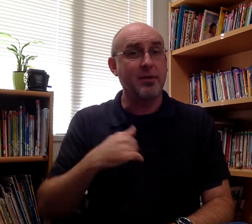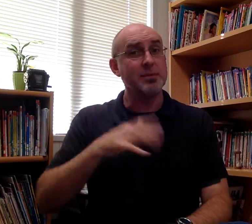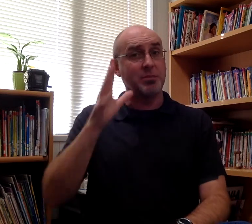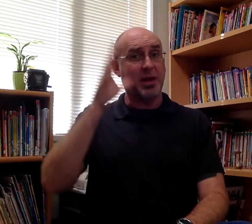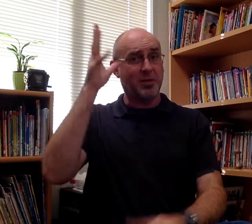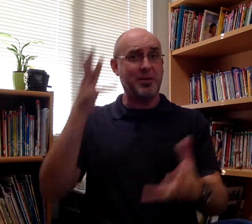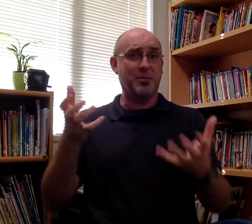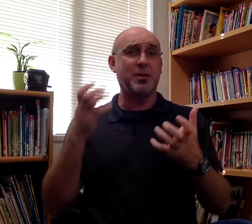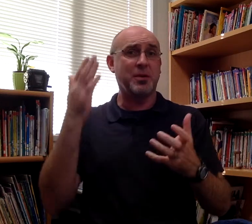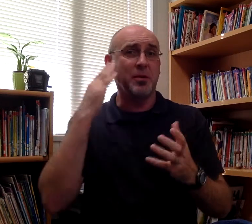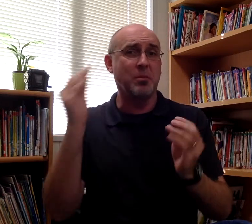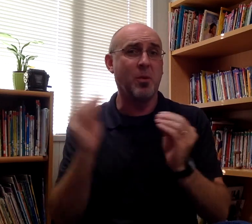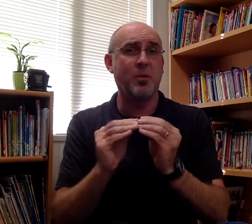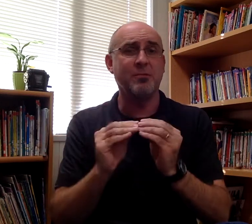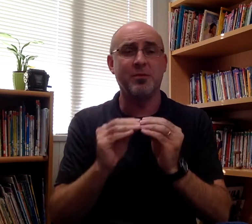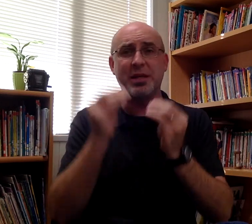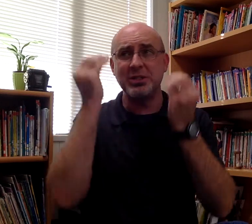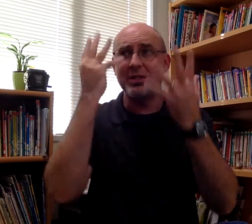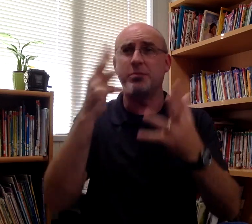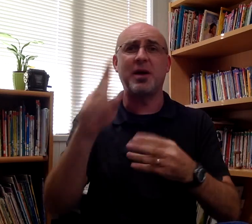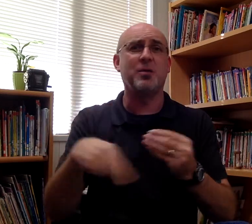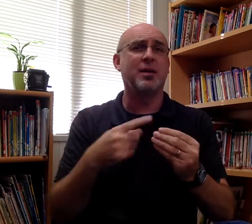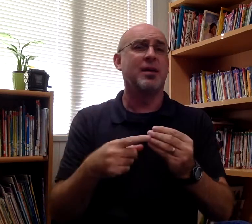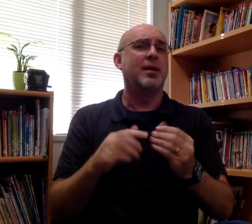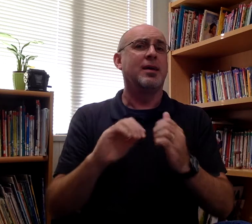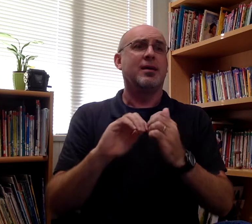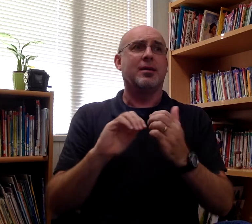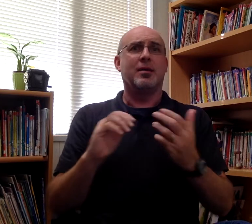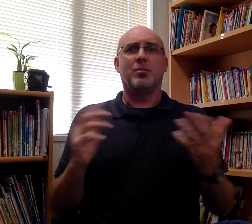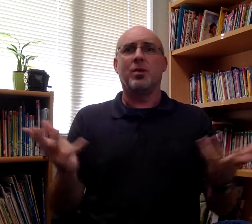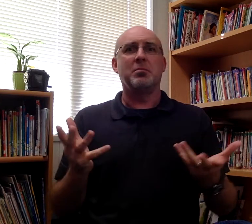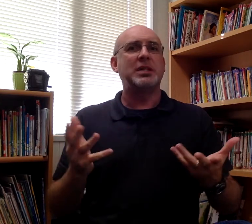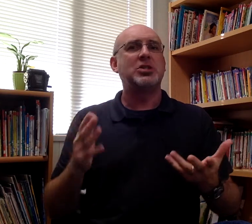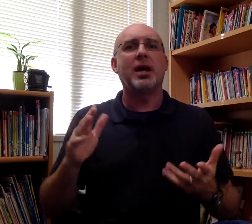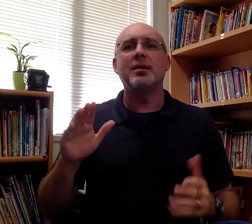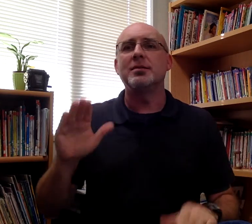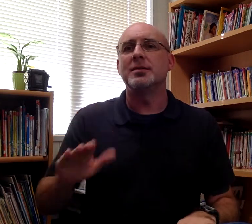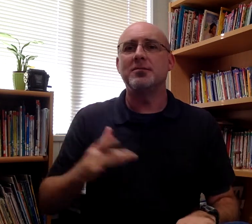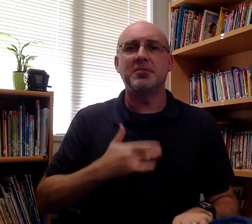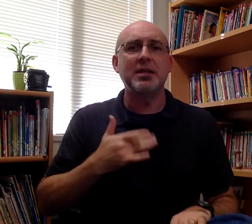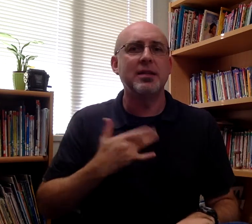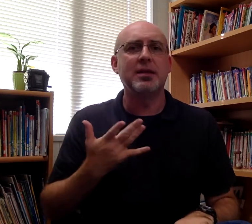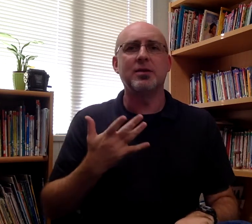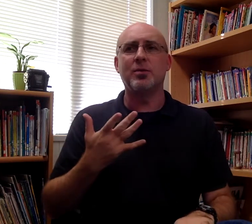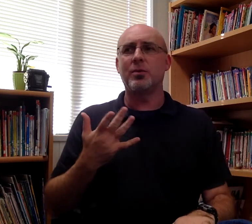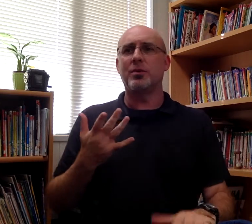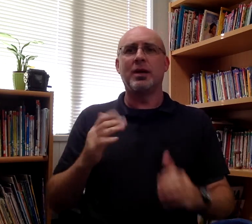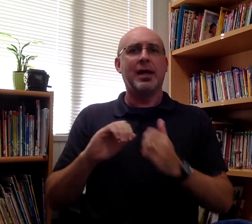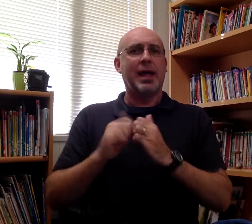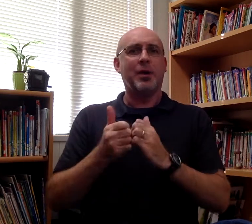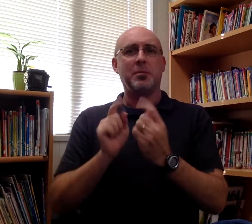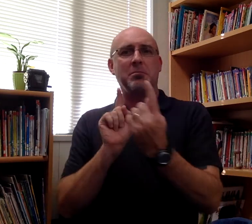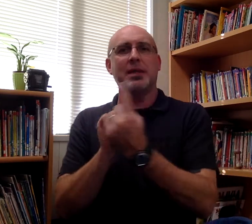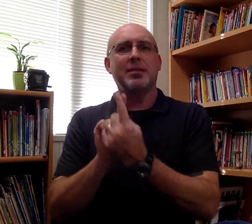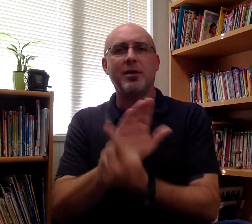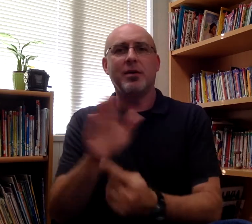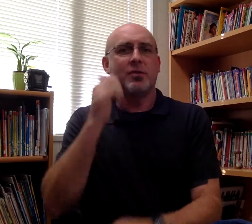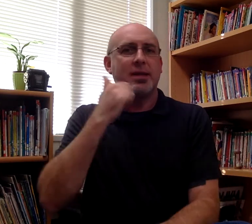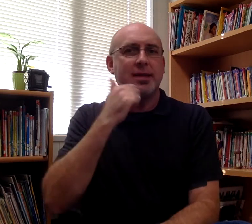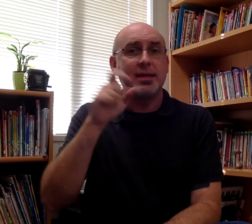was a parent, I'd want to know more information about what my child is feeling or how to meet their everyday